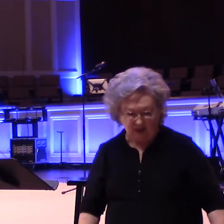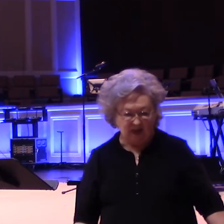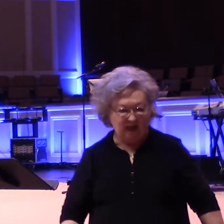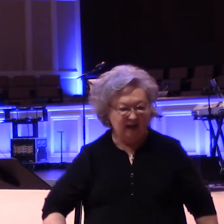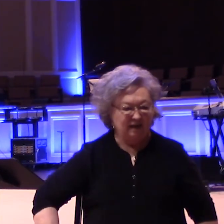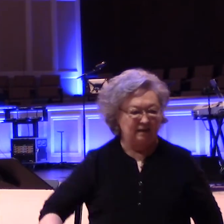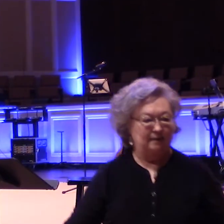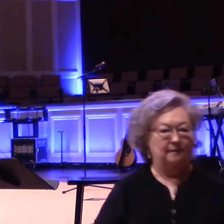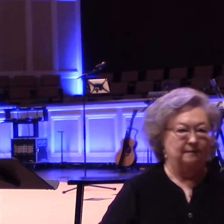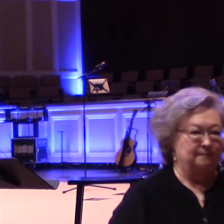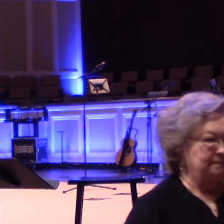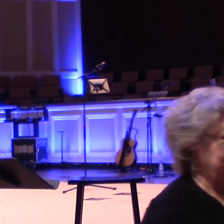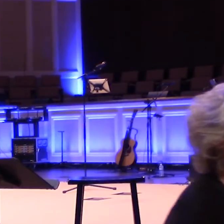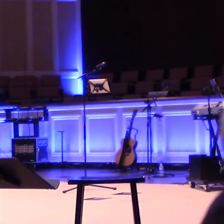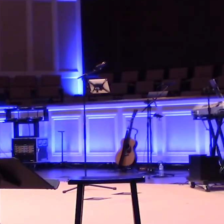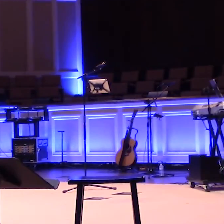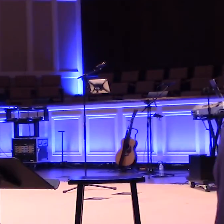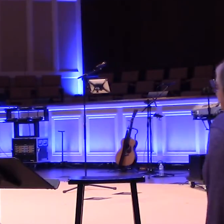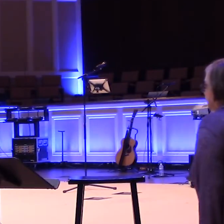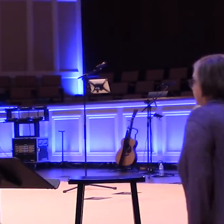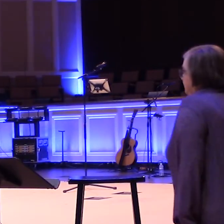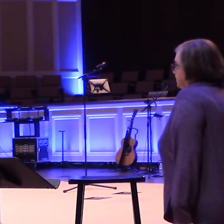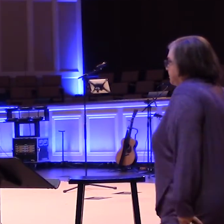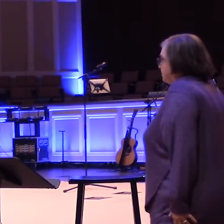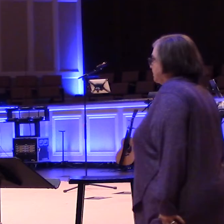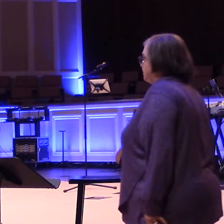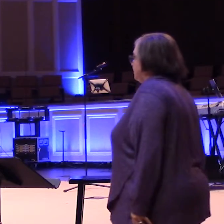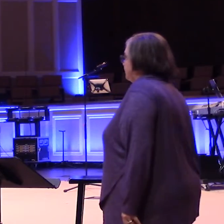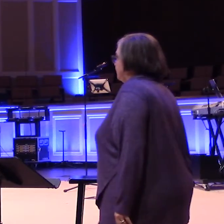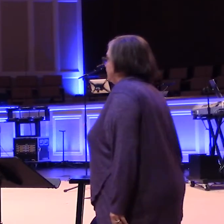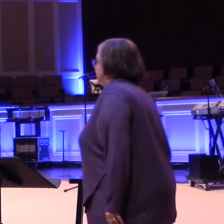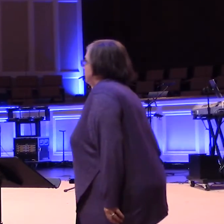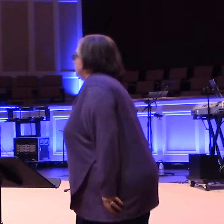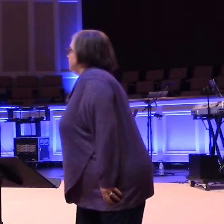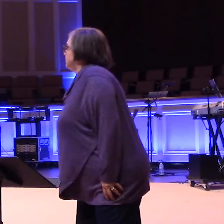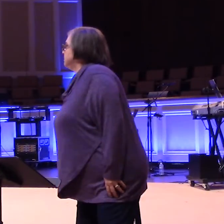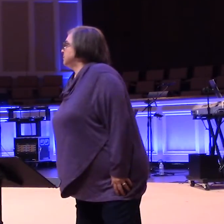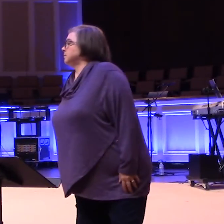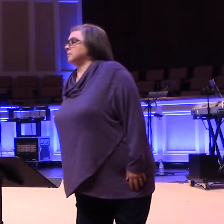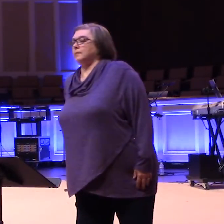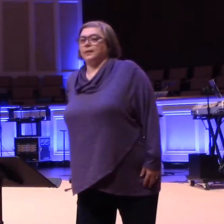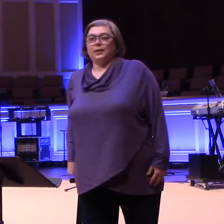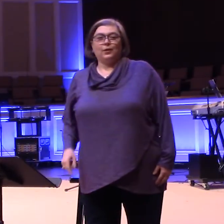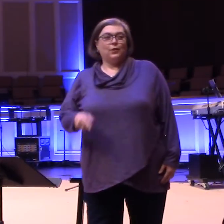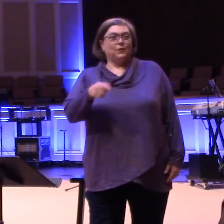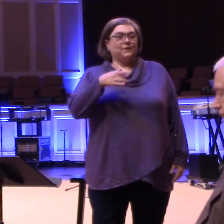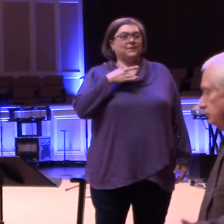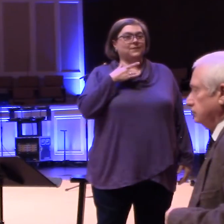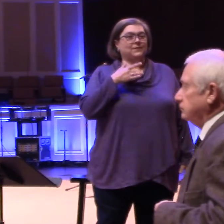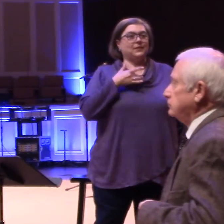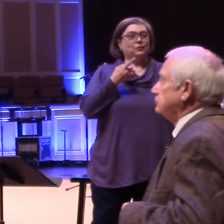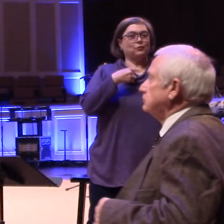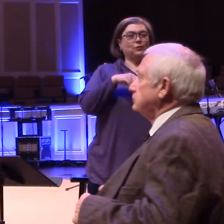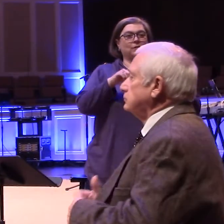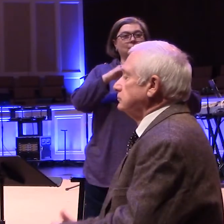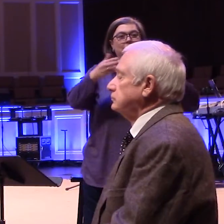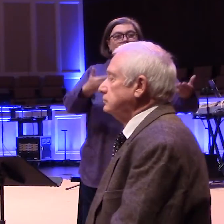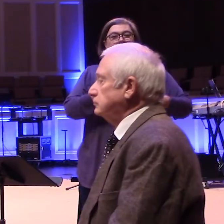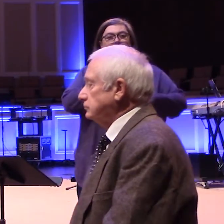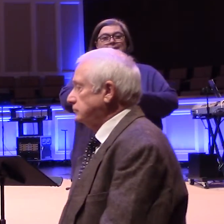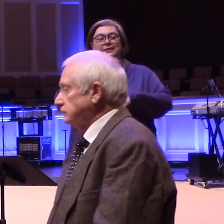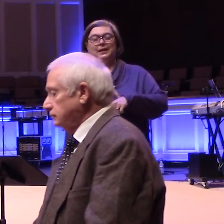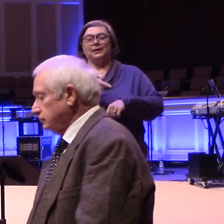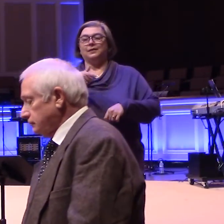you. Pastor John's going to lead it. And as we sing, if you feel like it's time to say yes to Jesus, you come as we sing.